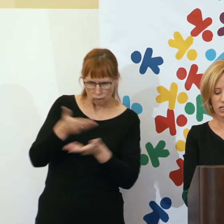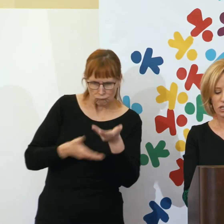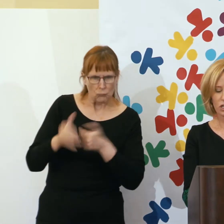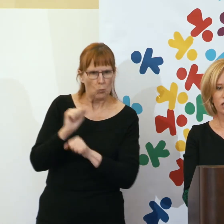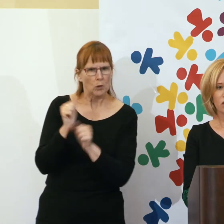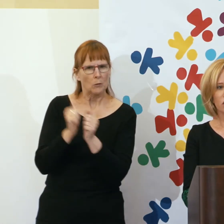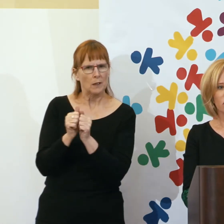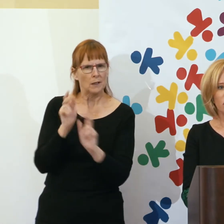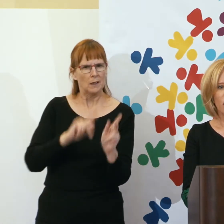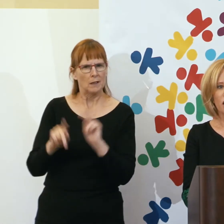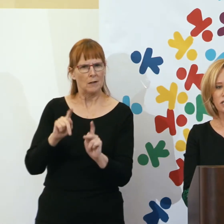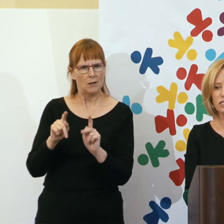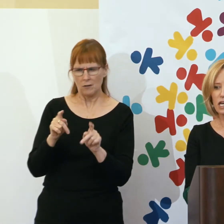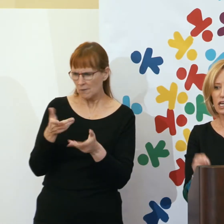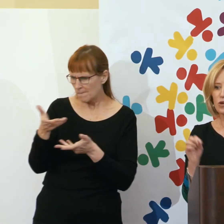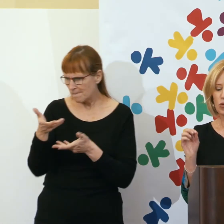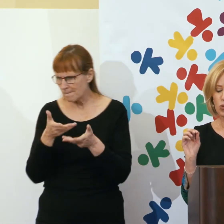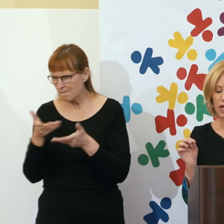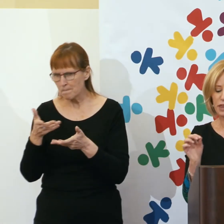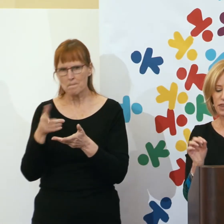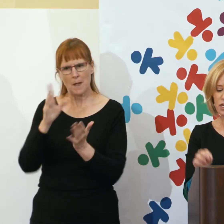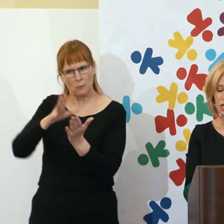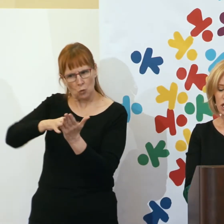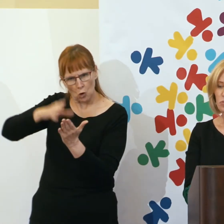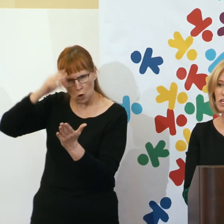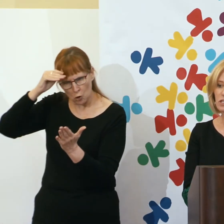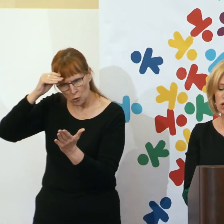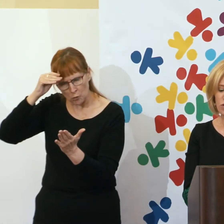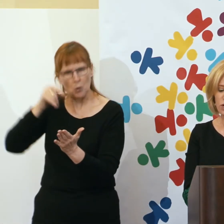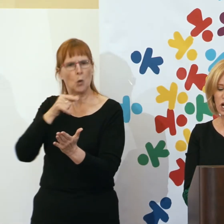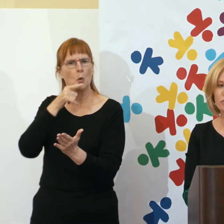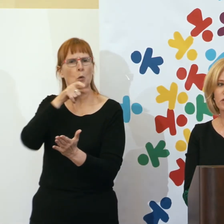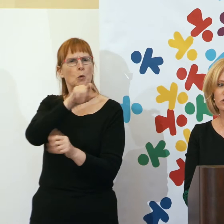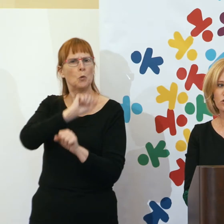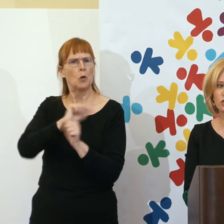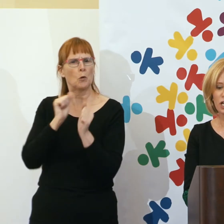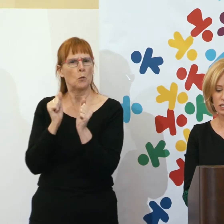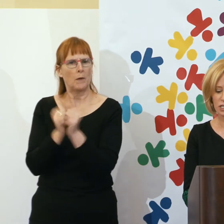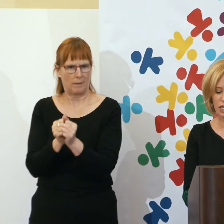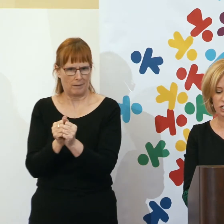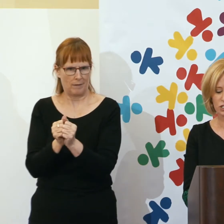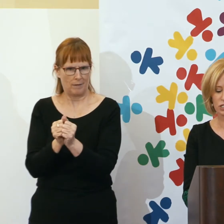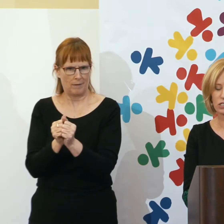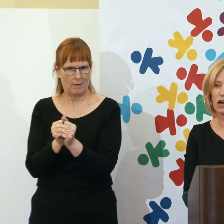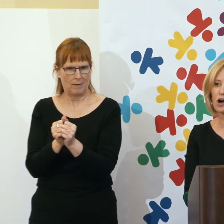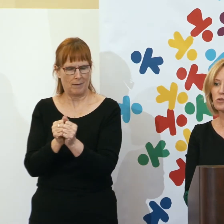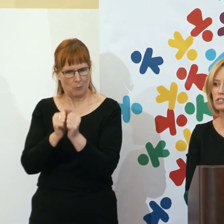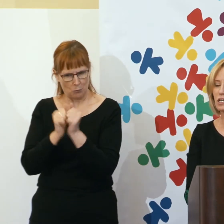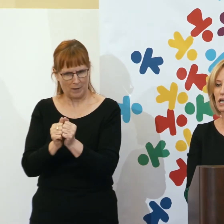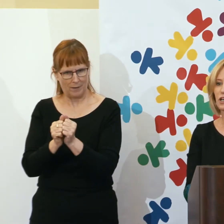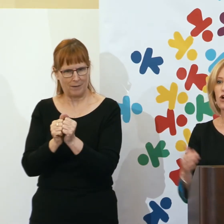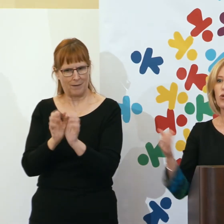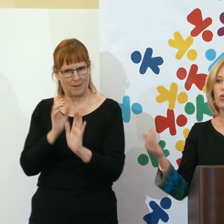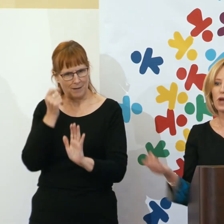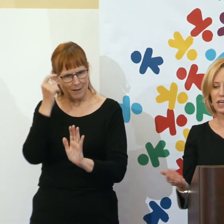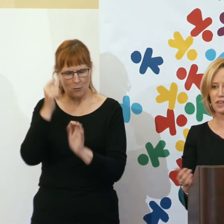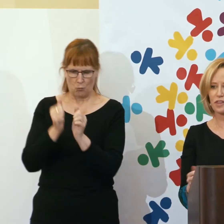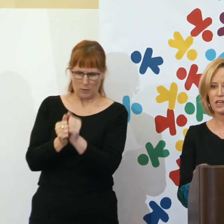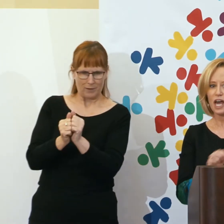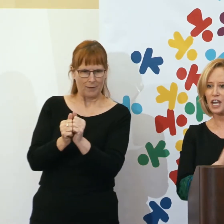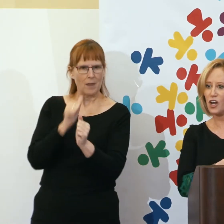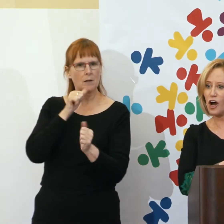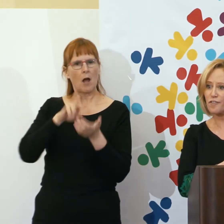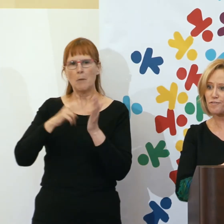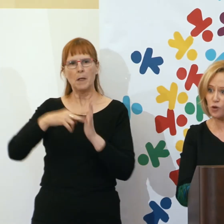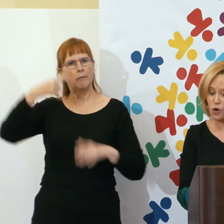work. I say with because overcoming social isolation is always done